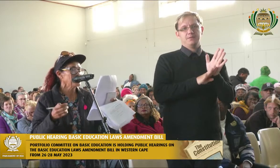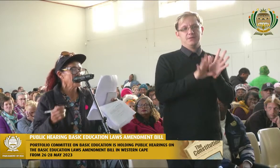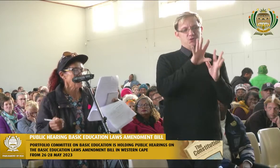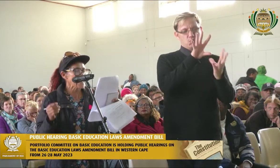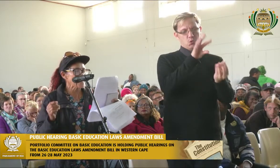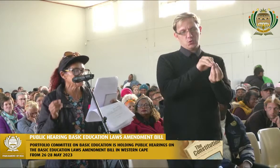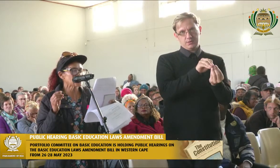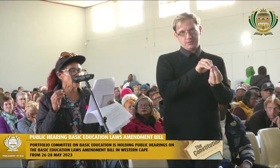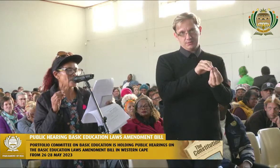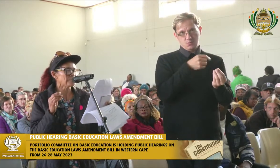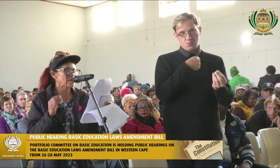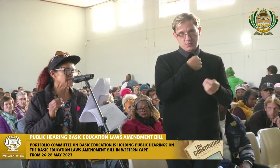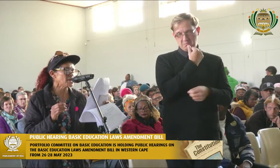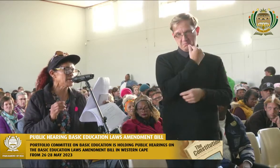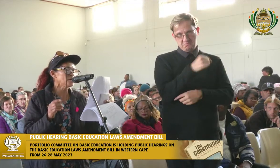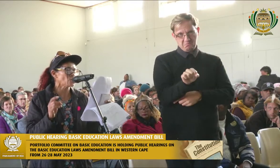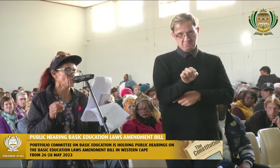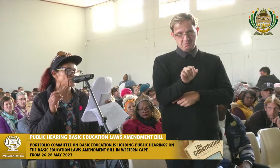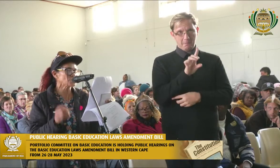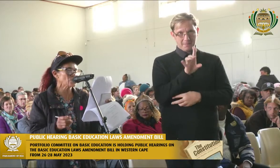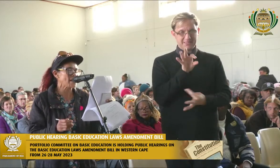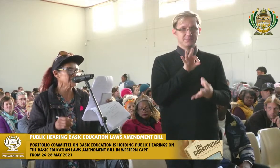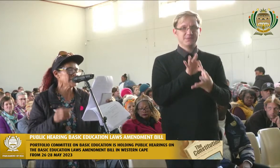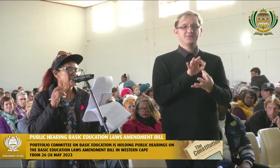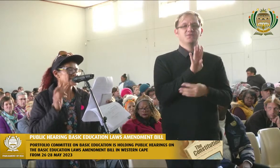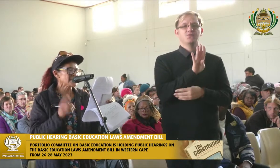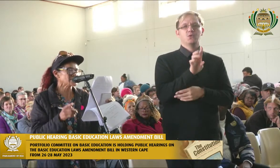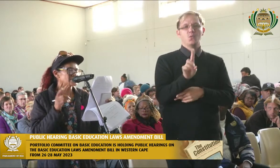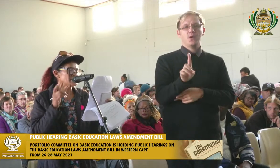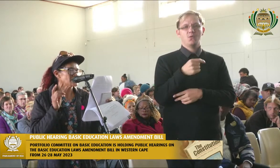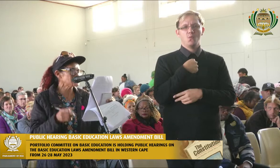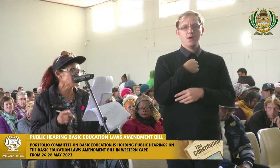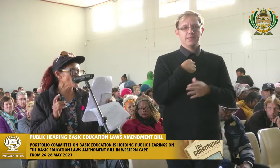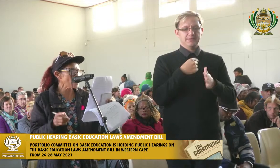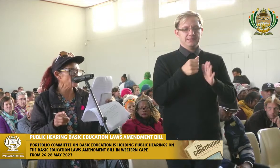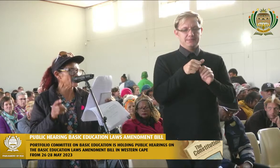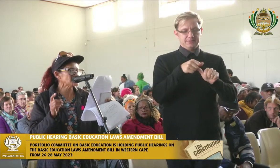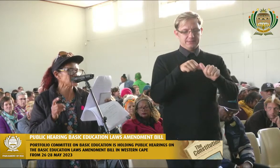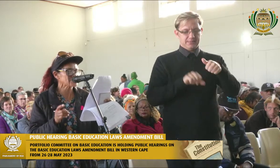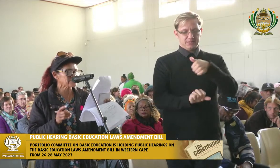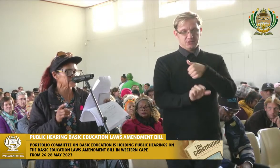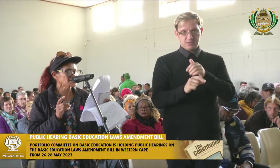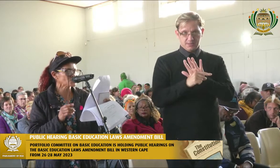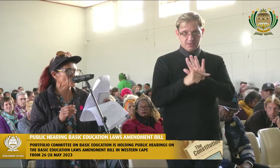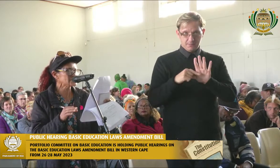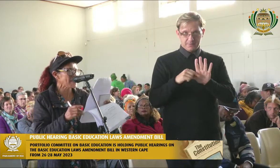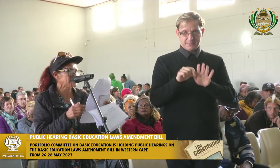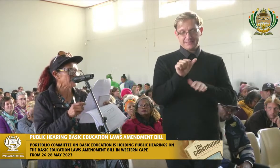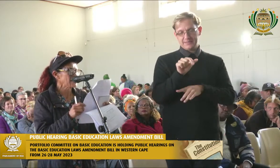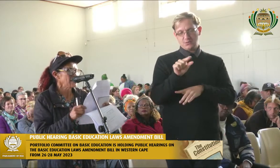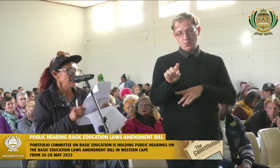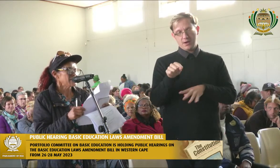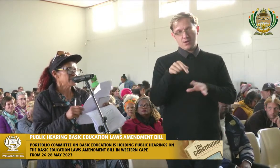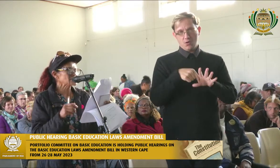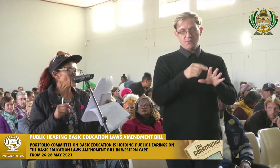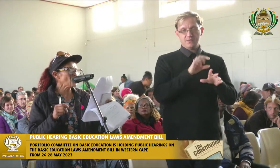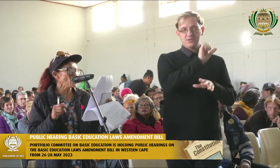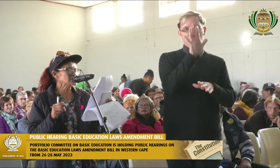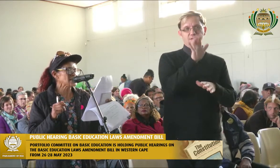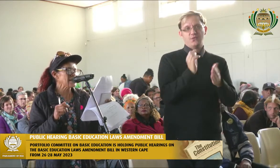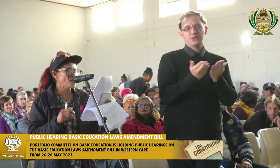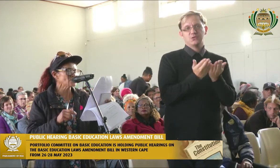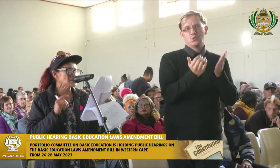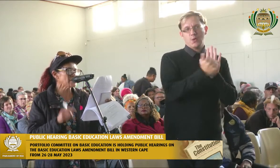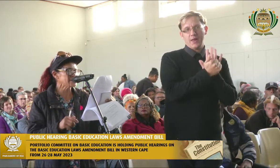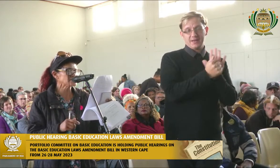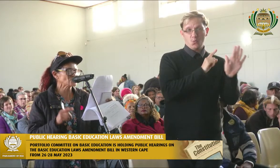totality. And particularly Clause 41, Section 61 of the South African Schools Act. This